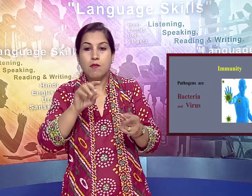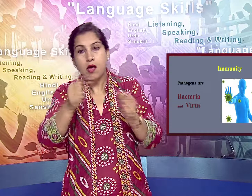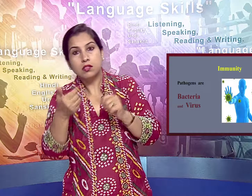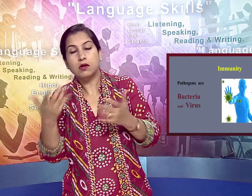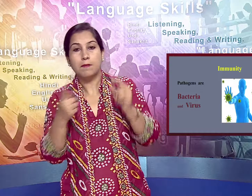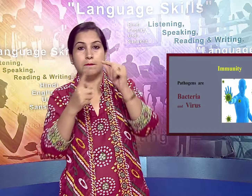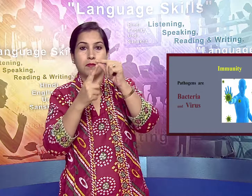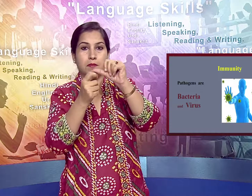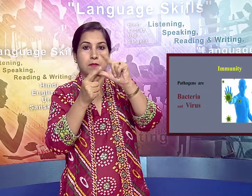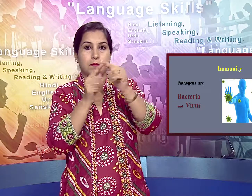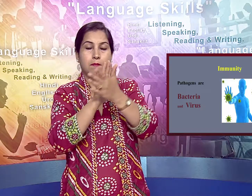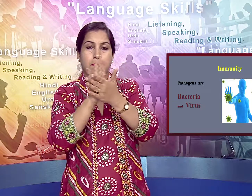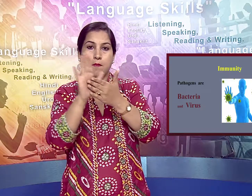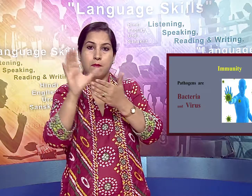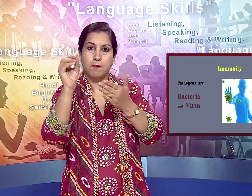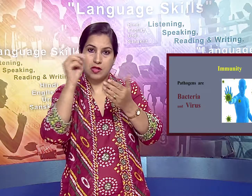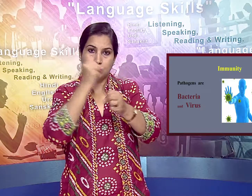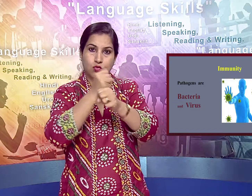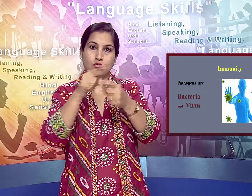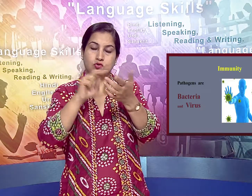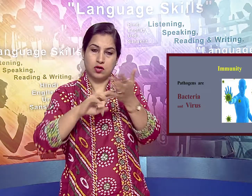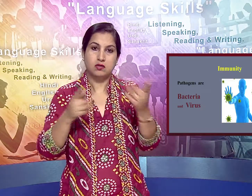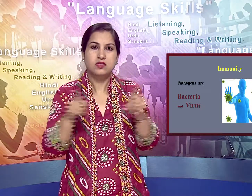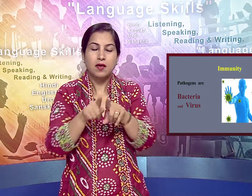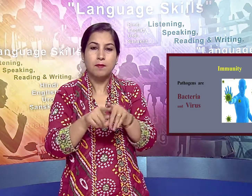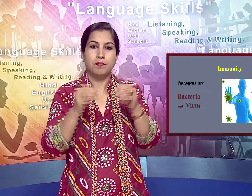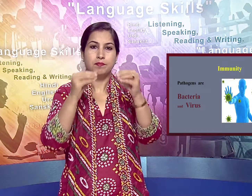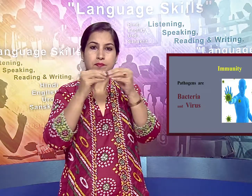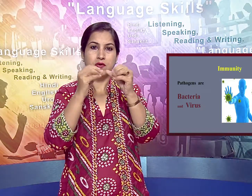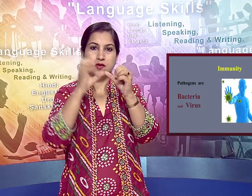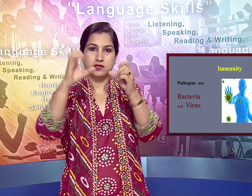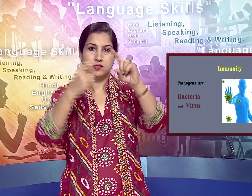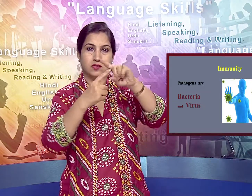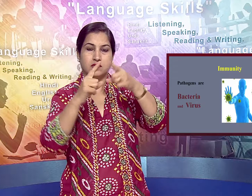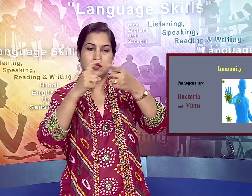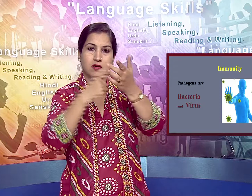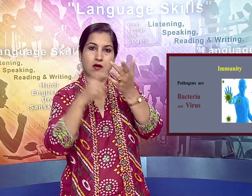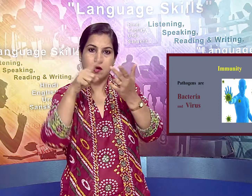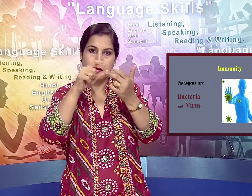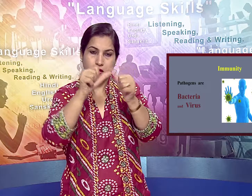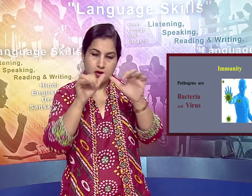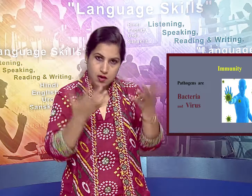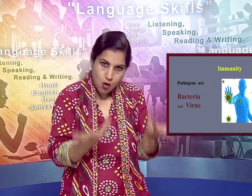Pathogens are example bacteria, virus.